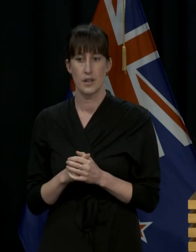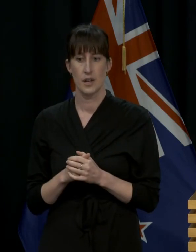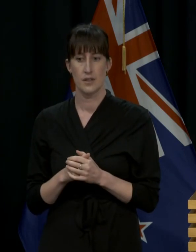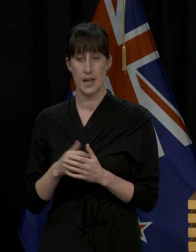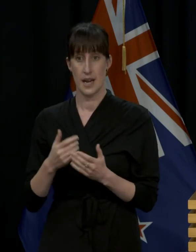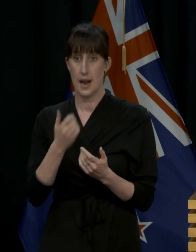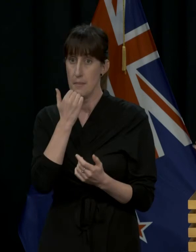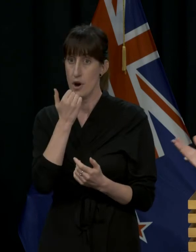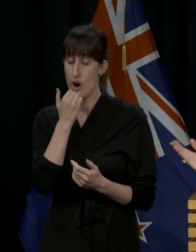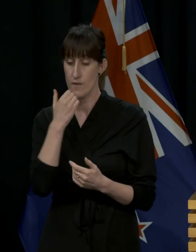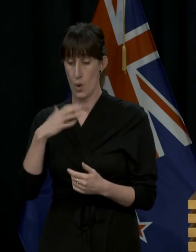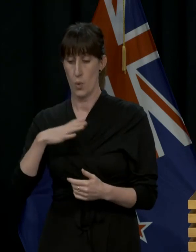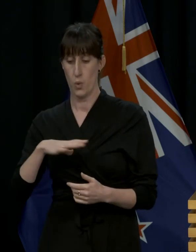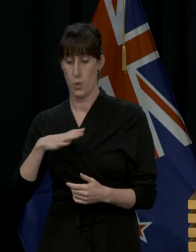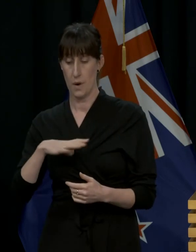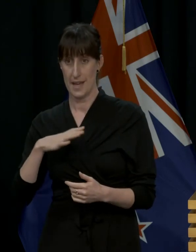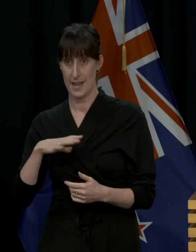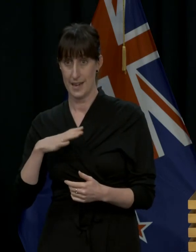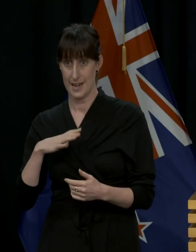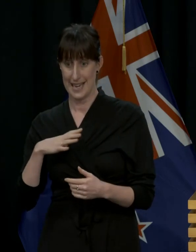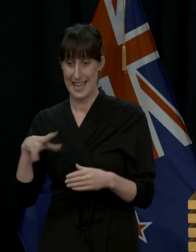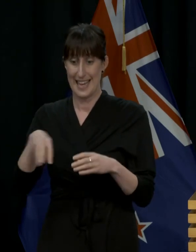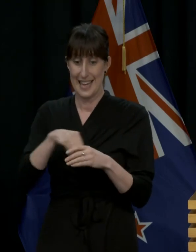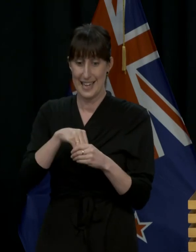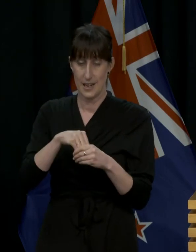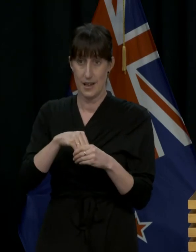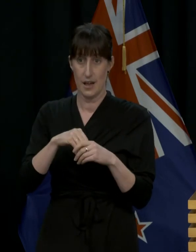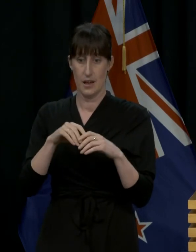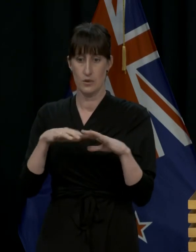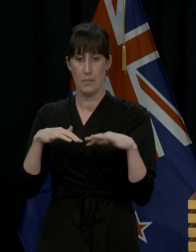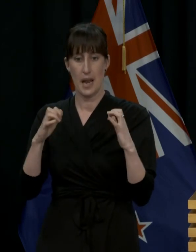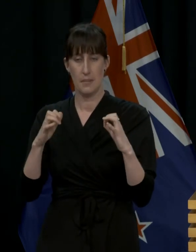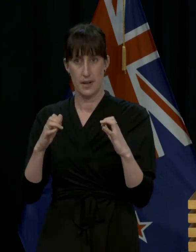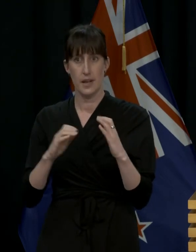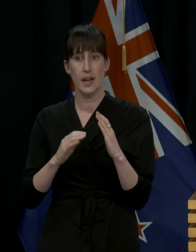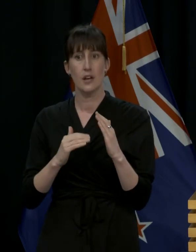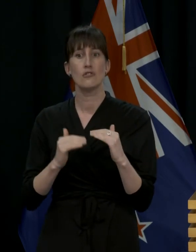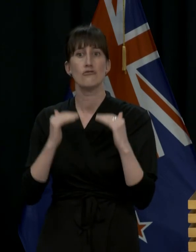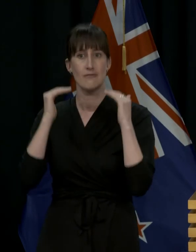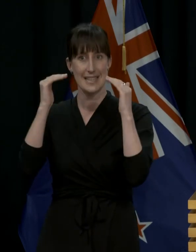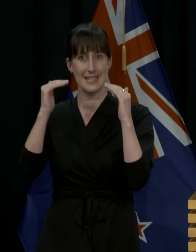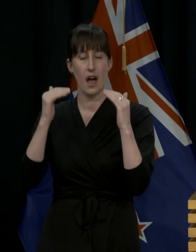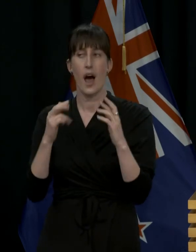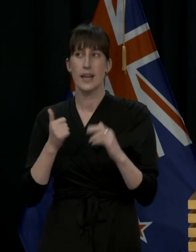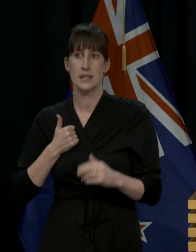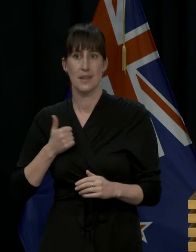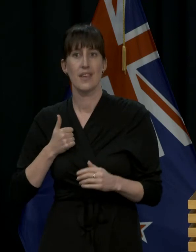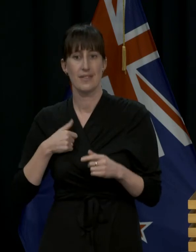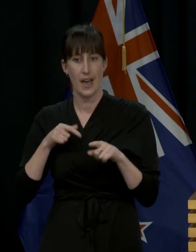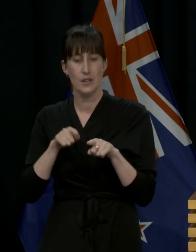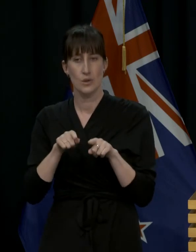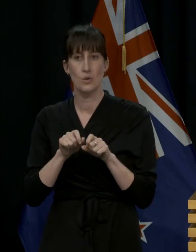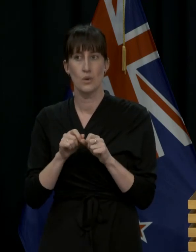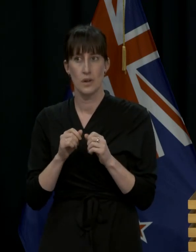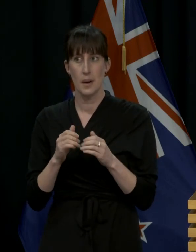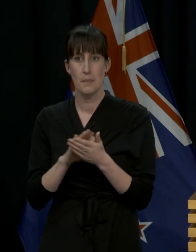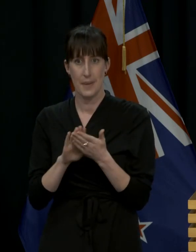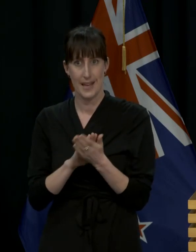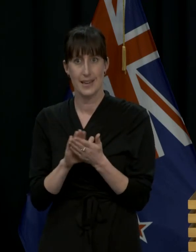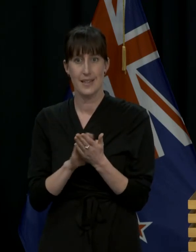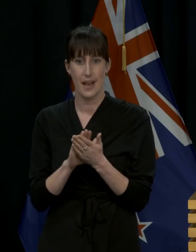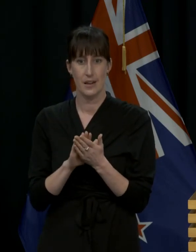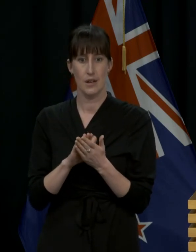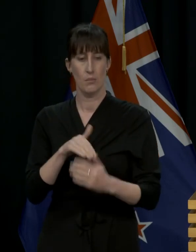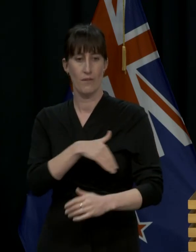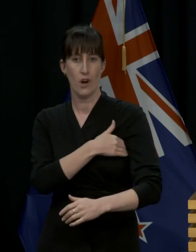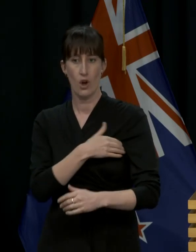coming through, that I expected that to then flow on over time into other roles, and it is. What I always make sure, though, is that we're